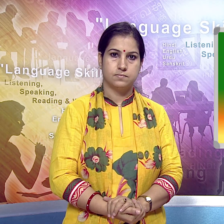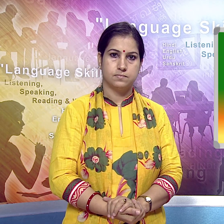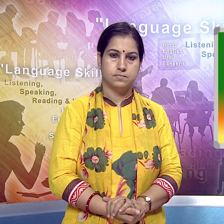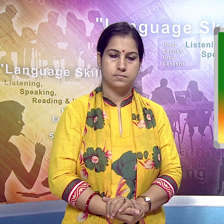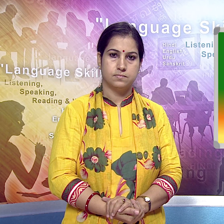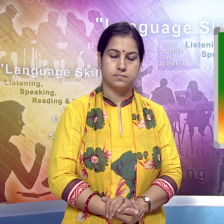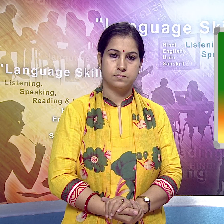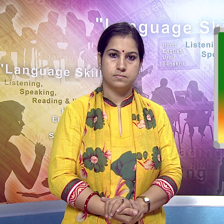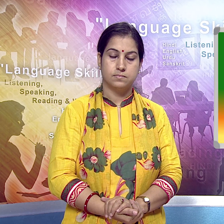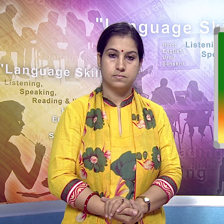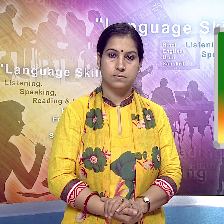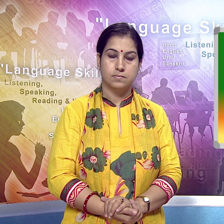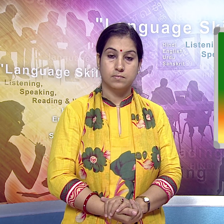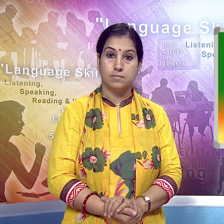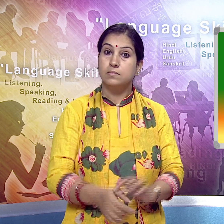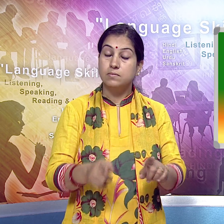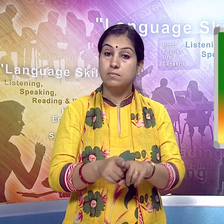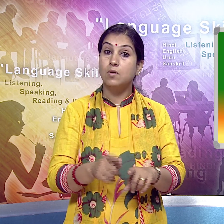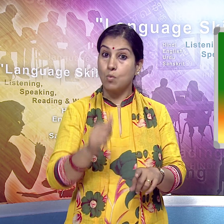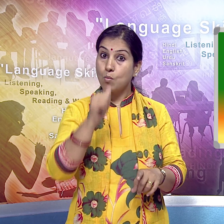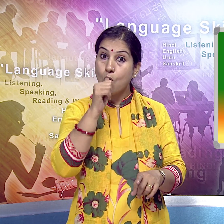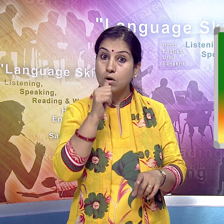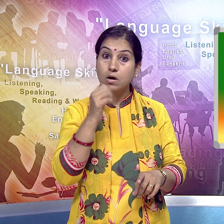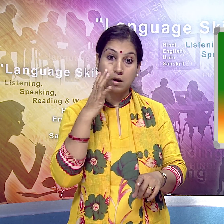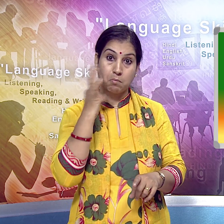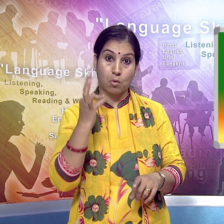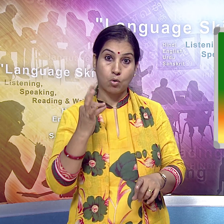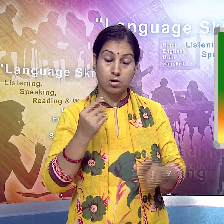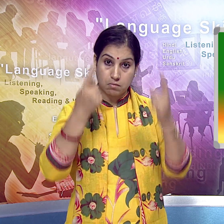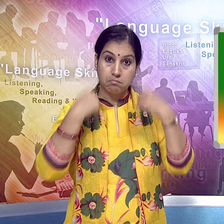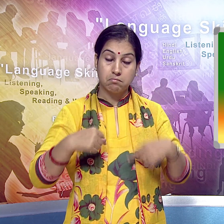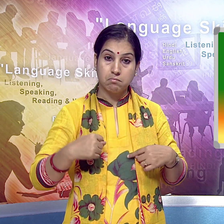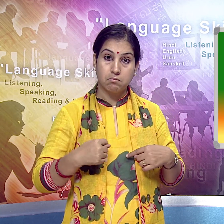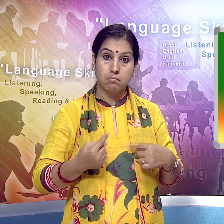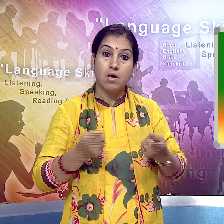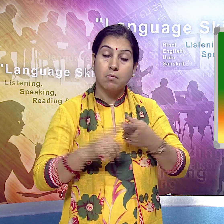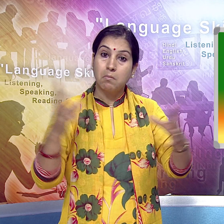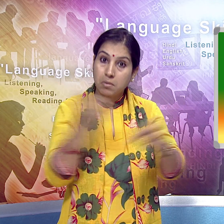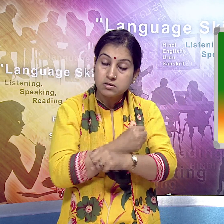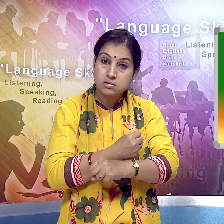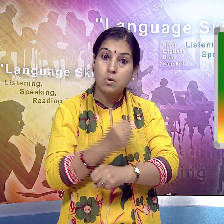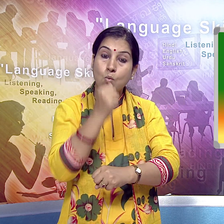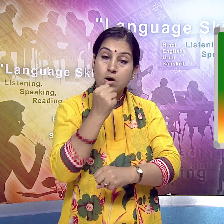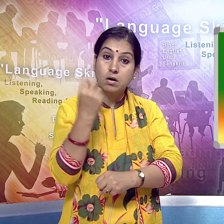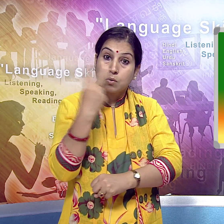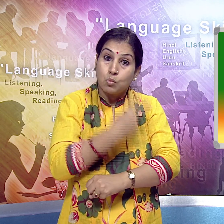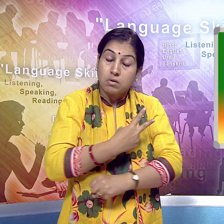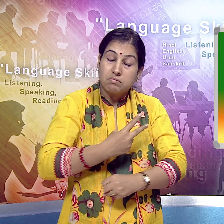Without water, you cannot survive more than 2 days. And water we drink is not only the